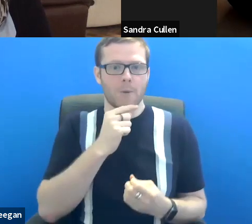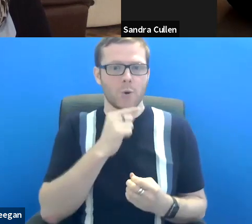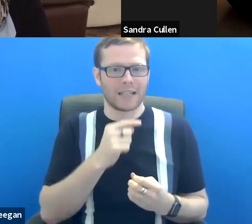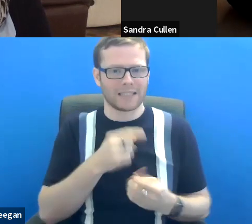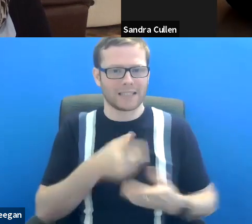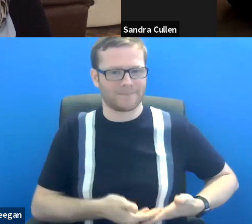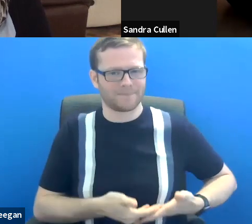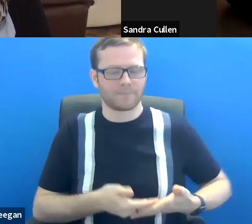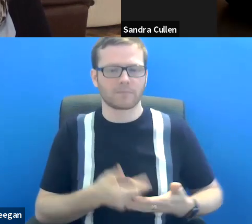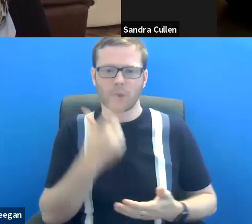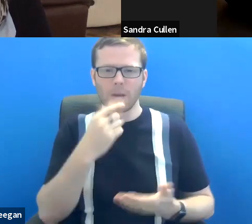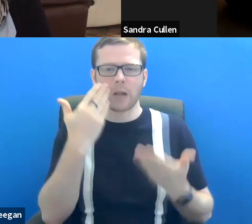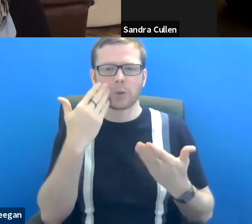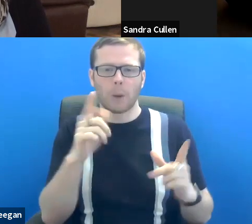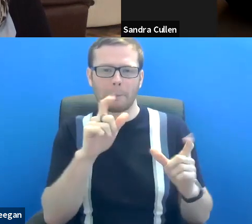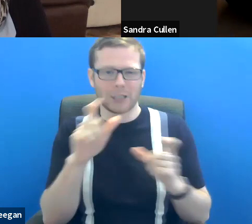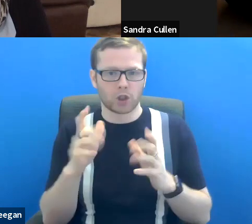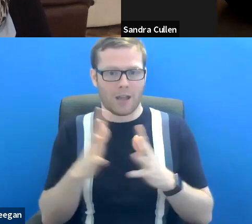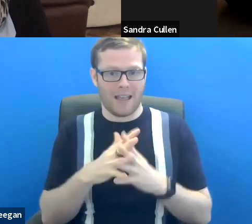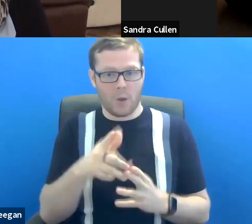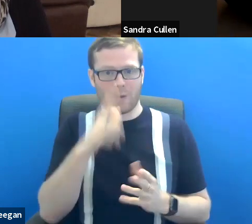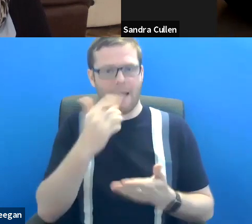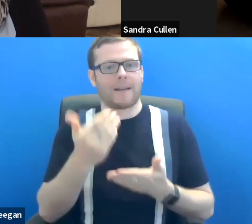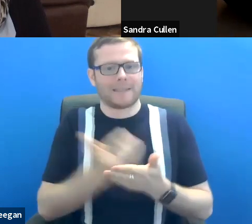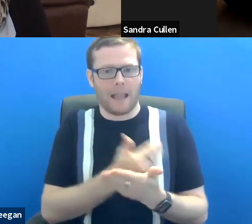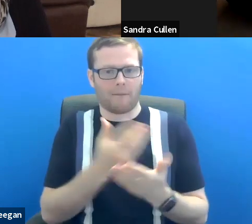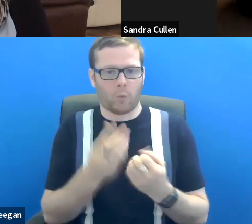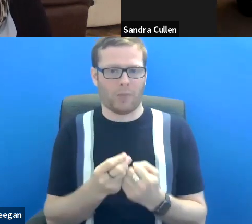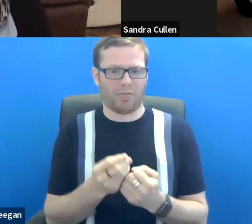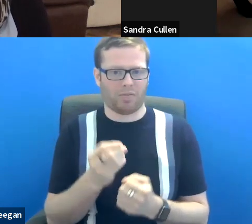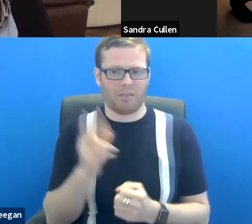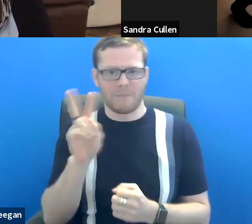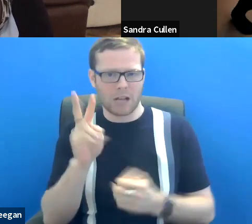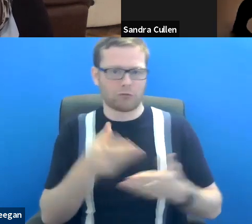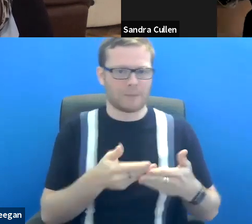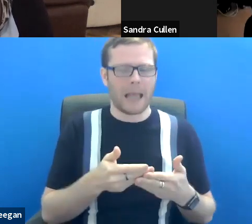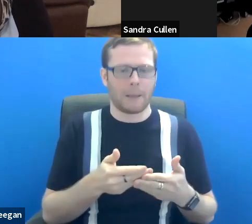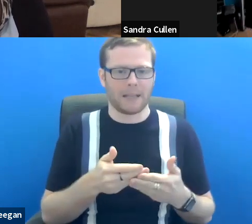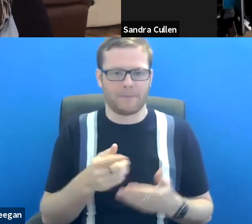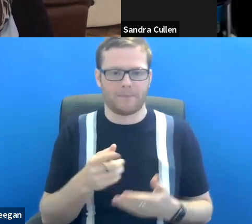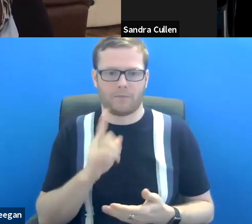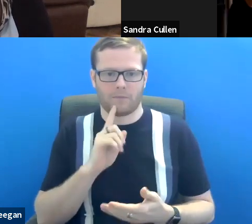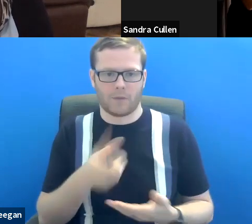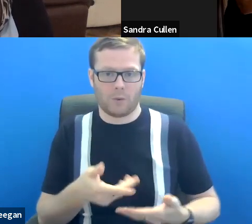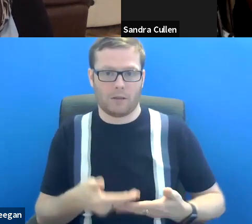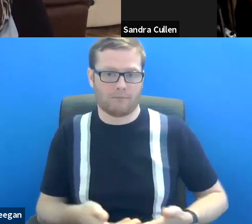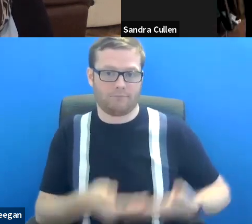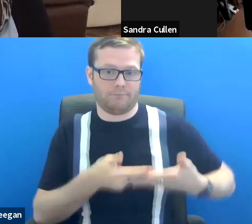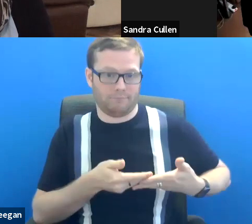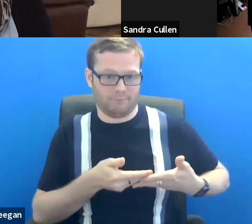of pictures you can do safely with baby as a parent. So I will take Panda here.